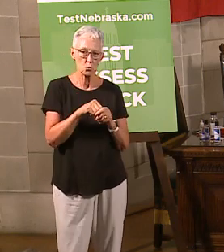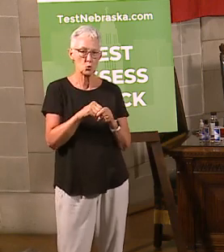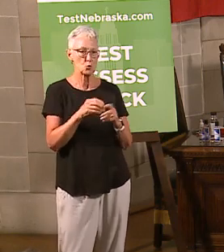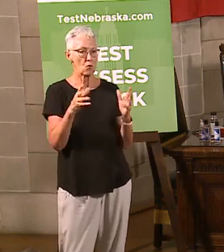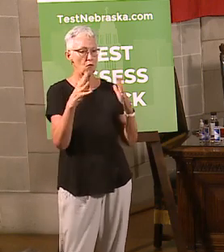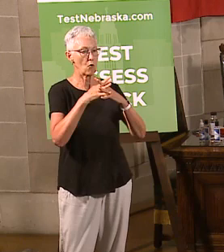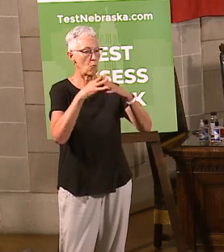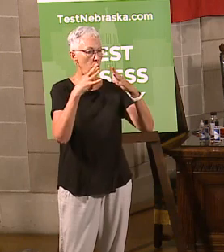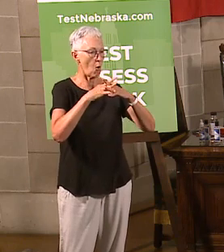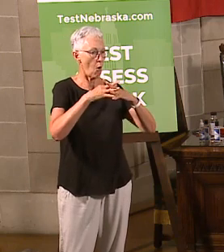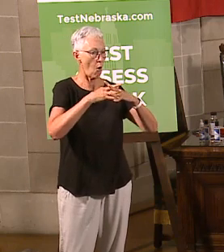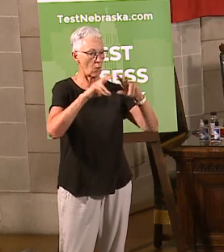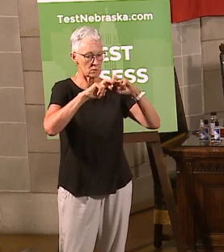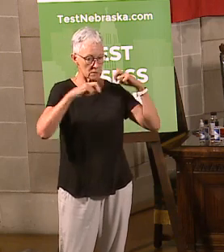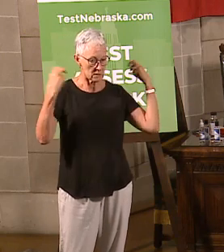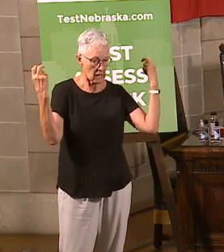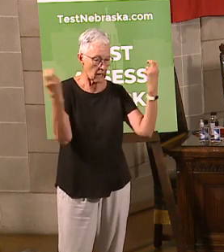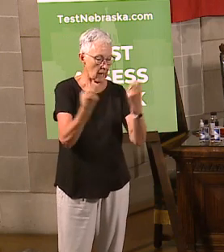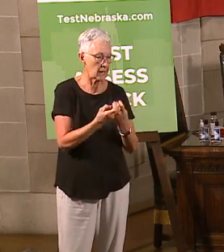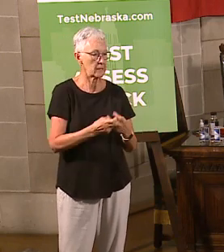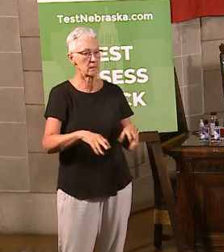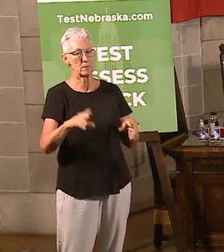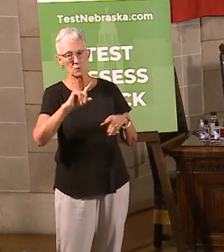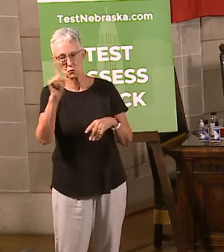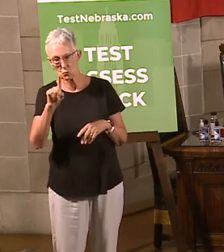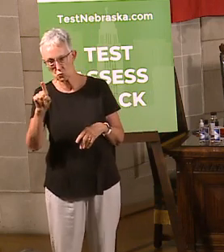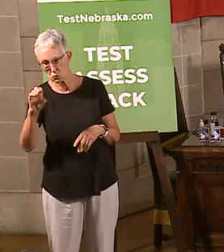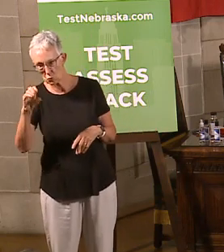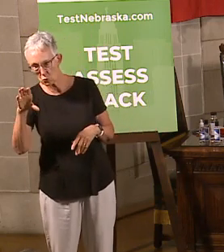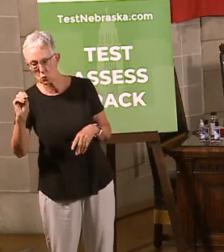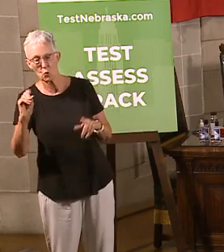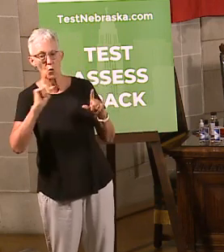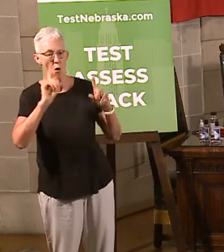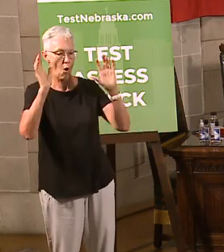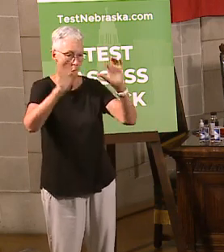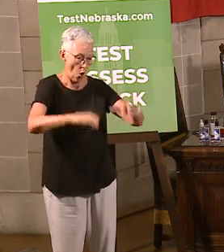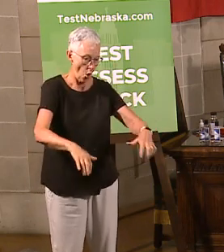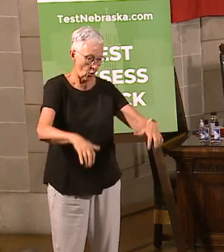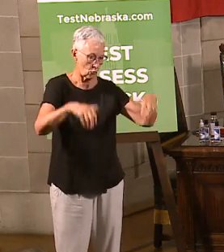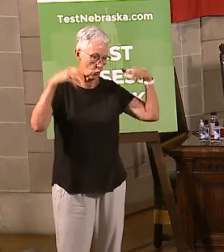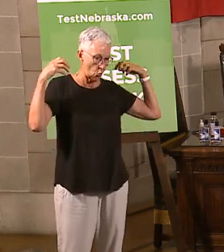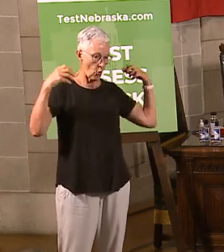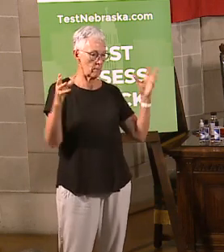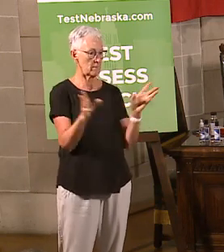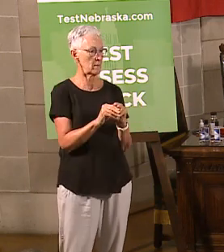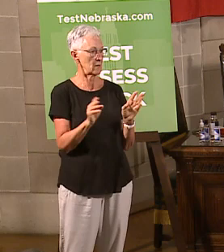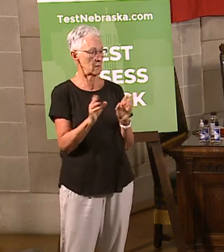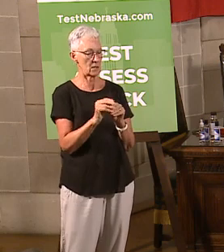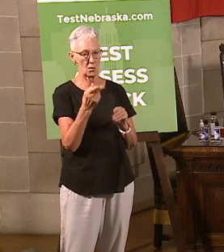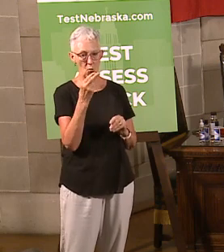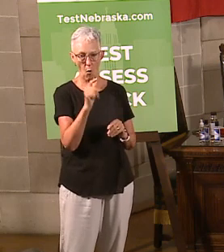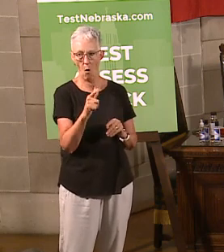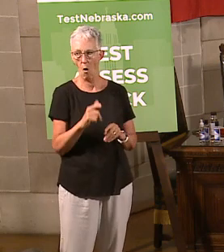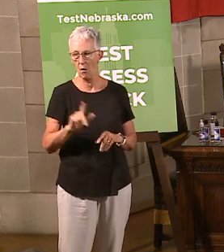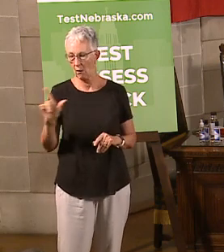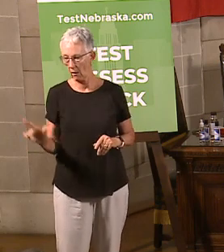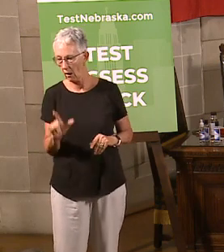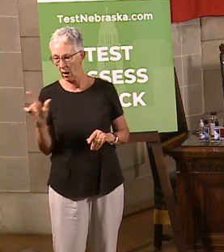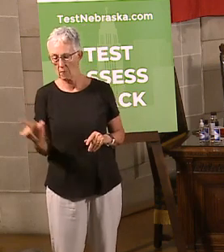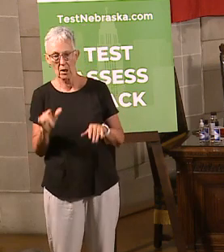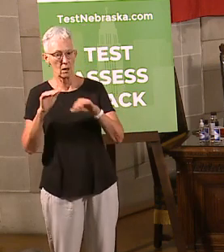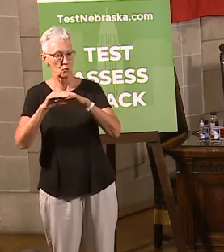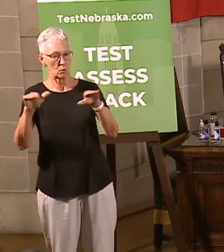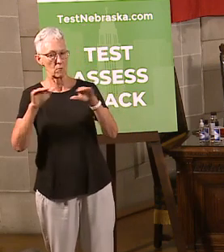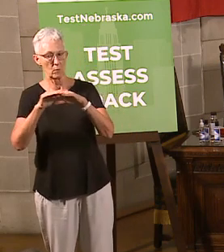tracks, fairgrounds, festivals, zoos, auditoriums, large event conference rooms, meeting halls, indoor theaters, libraries, swimming pools, or any other